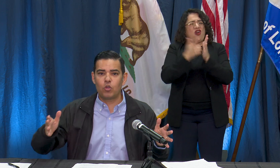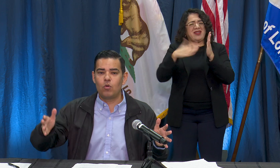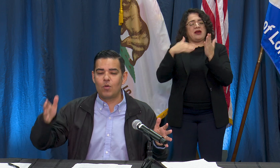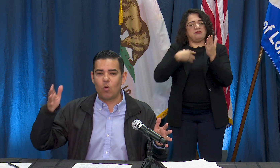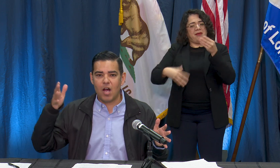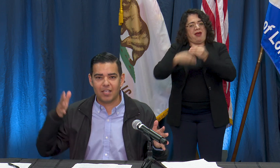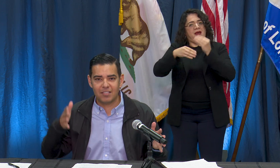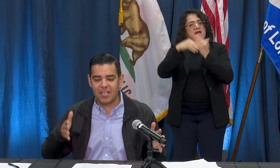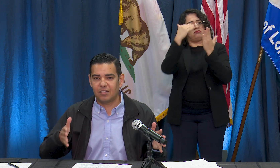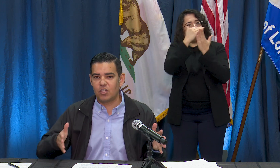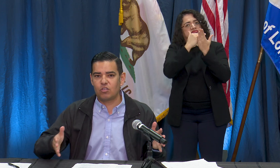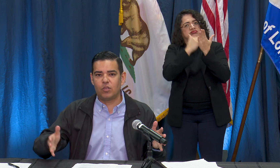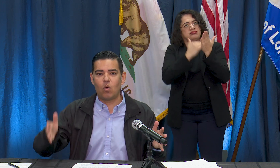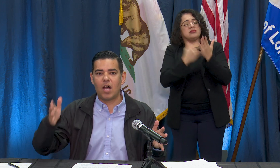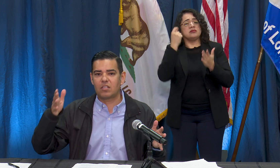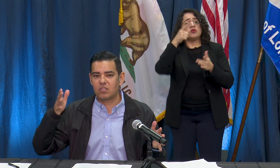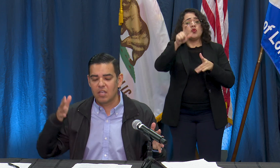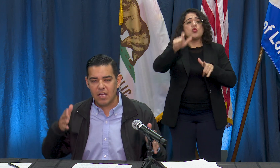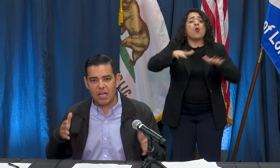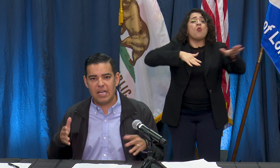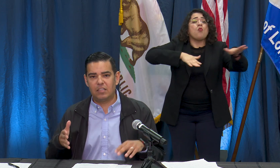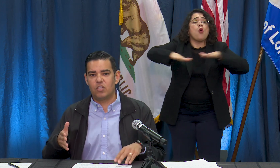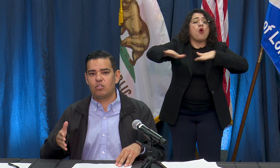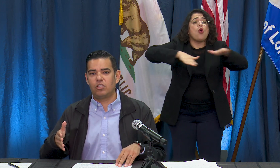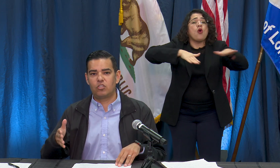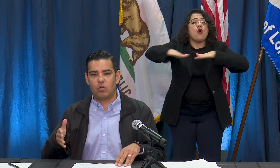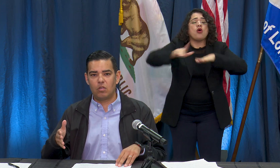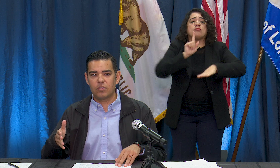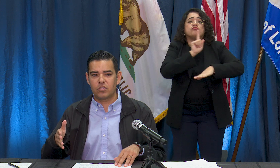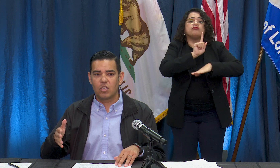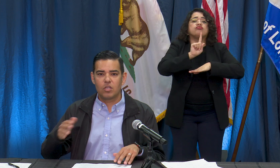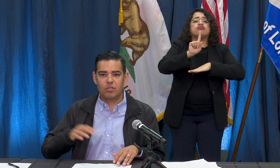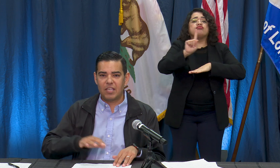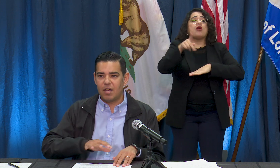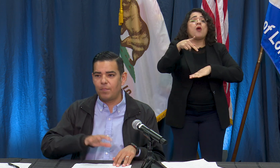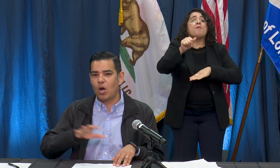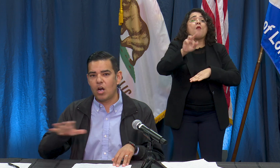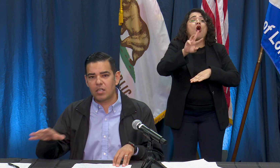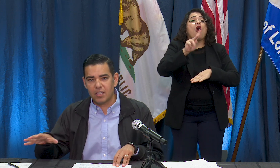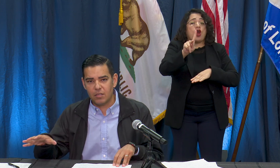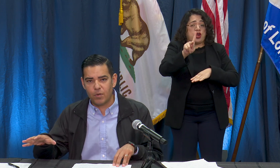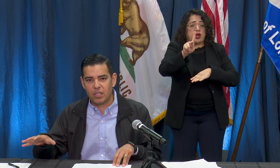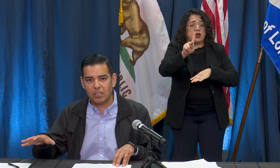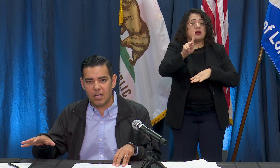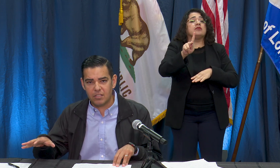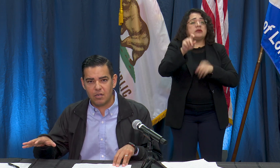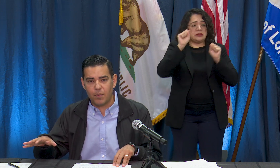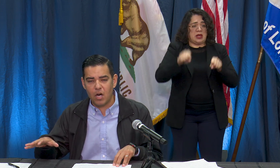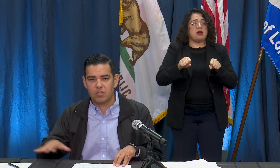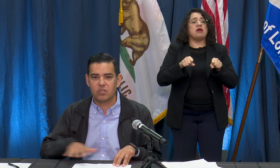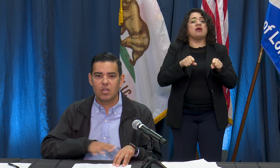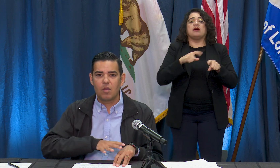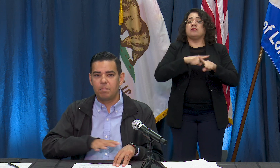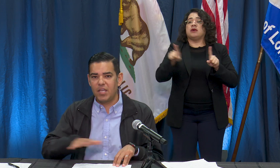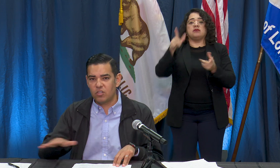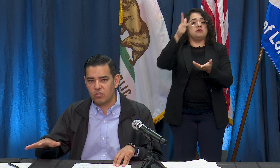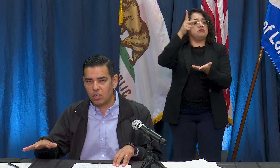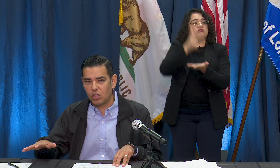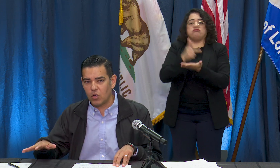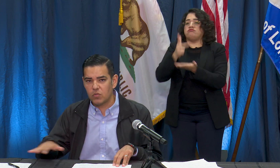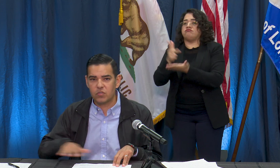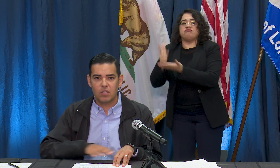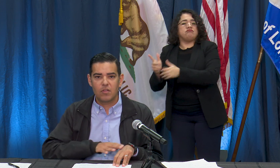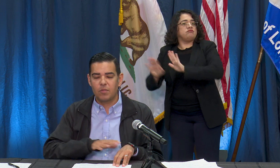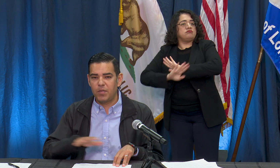go through and walk and take leisurely walks and leisurely strolls. You cannot park in the parking lots in our parks. Beaches